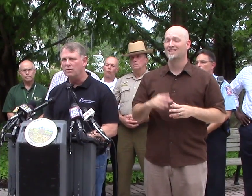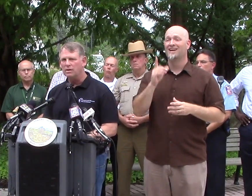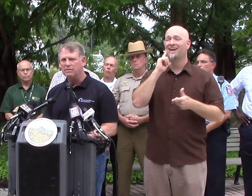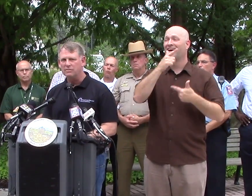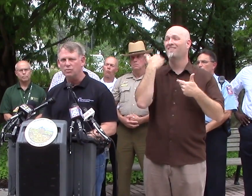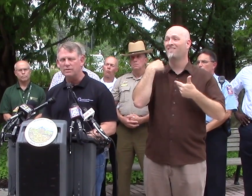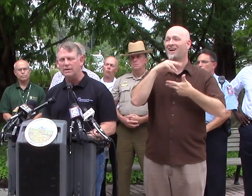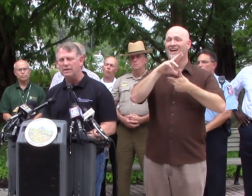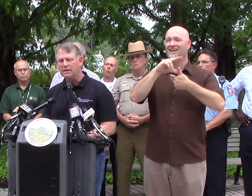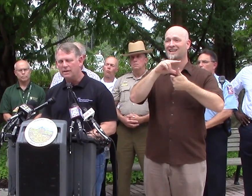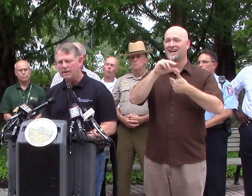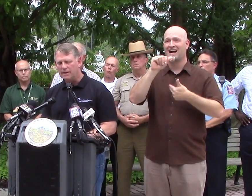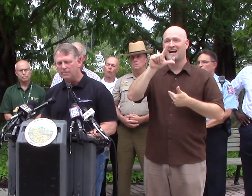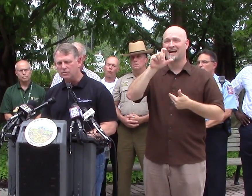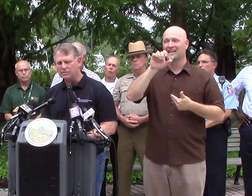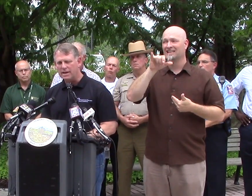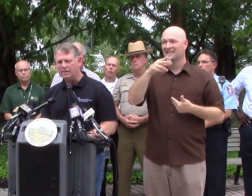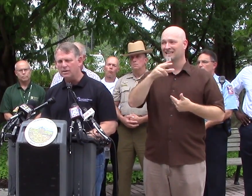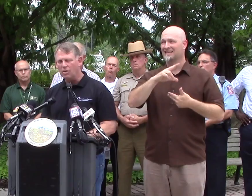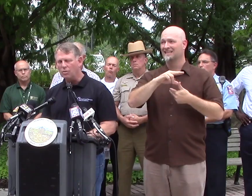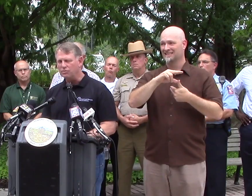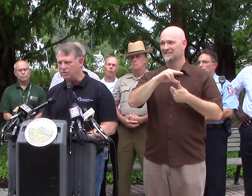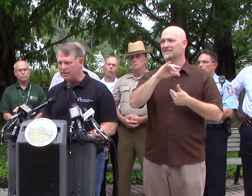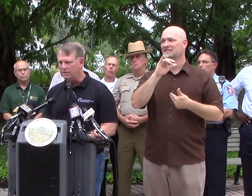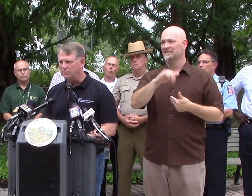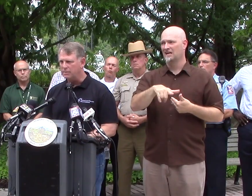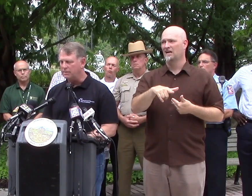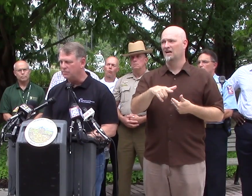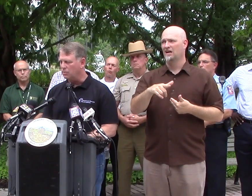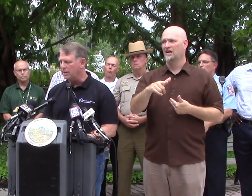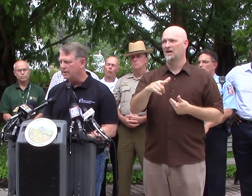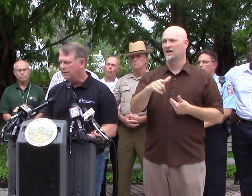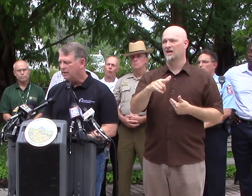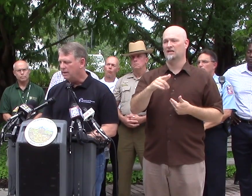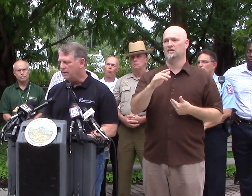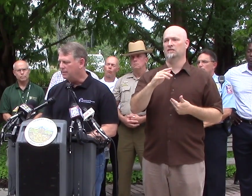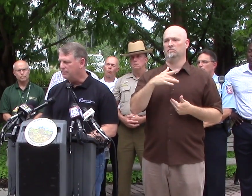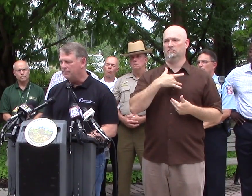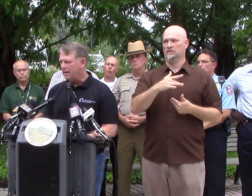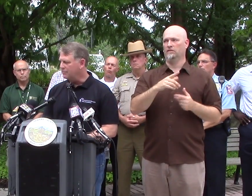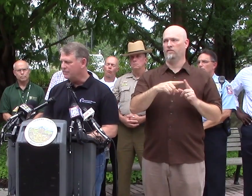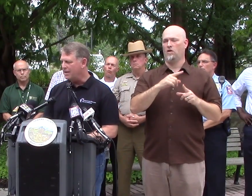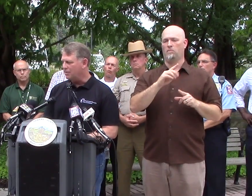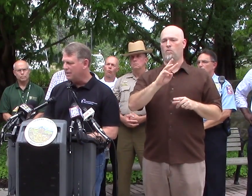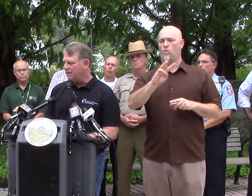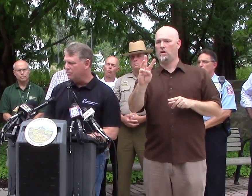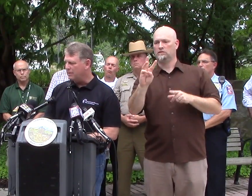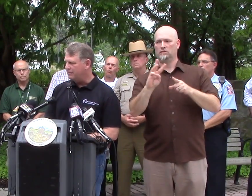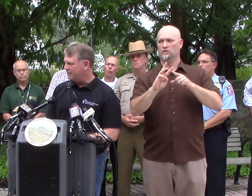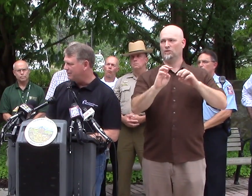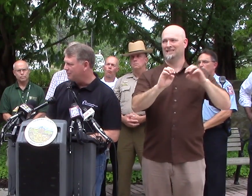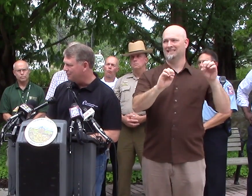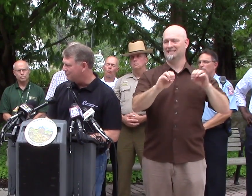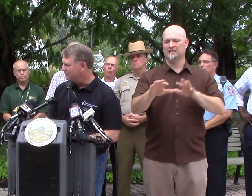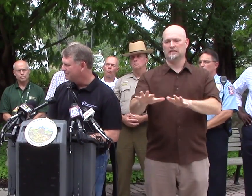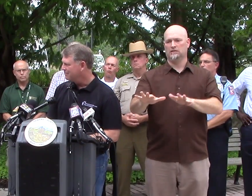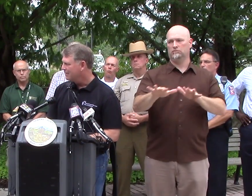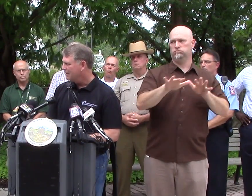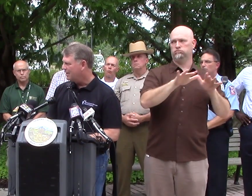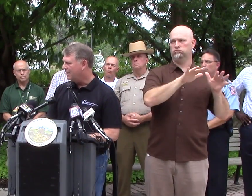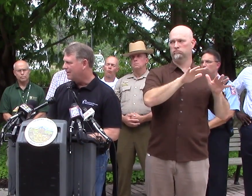as well as this one did. So it's not always unique to be this way. I've lived in Howard County for about 57